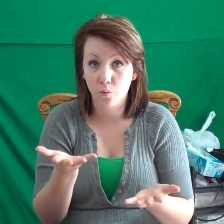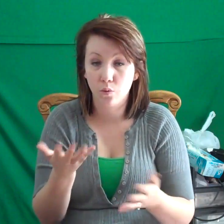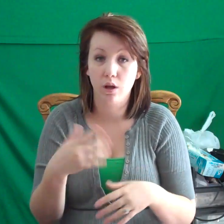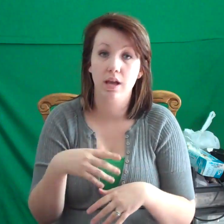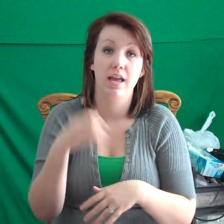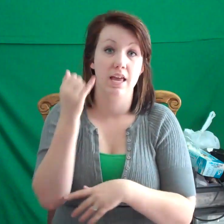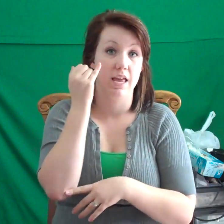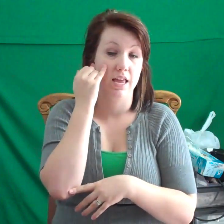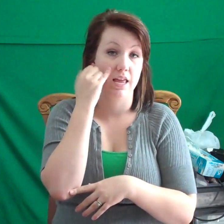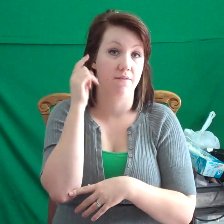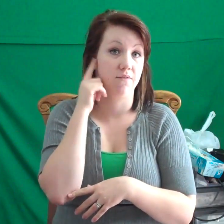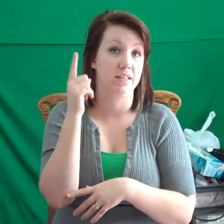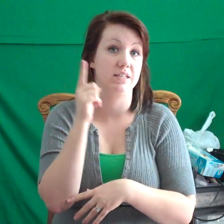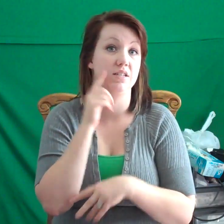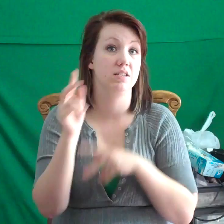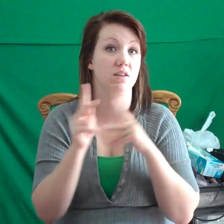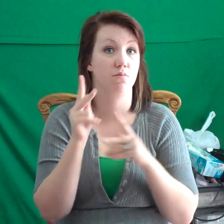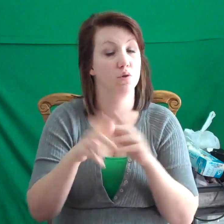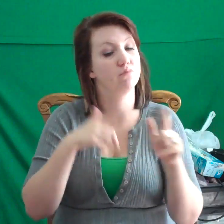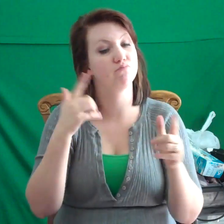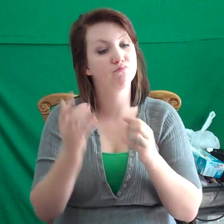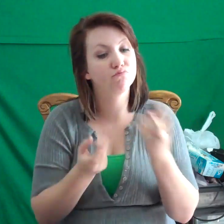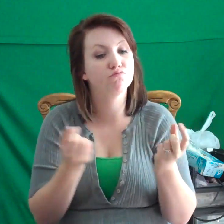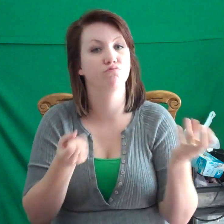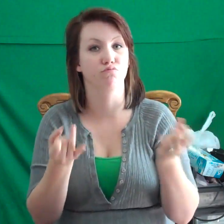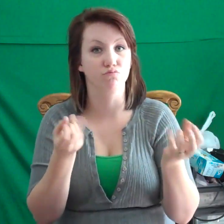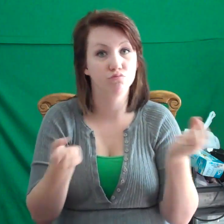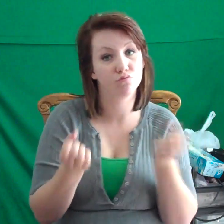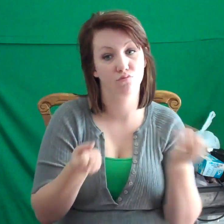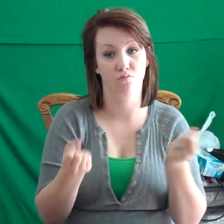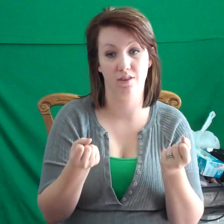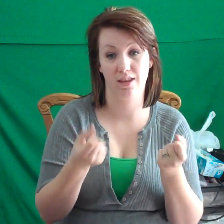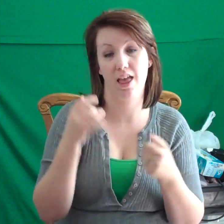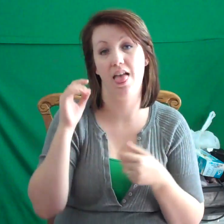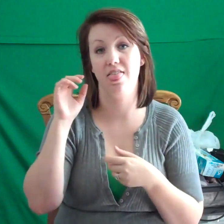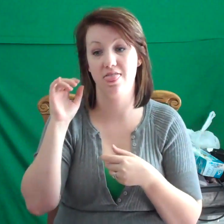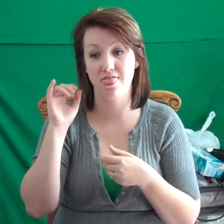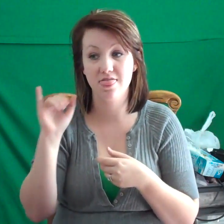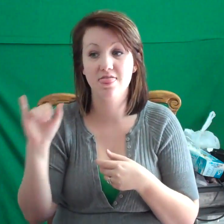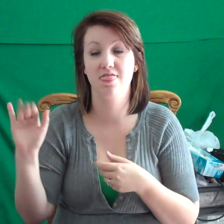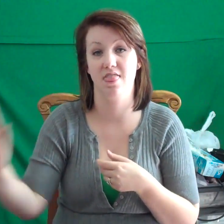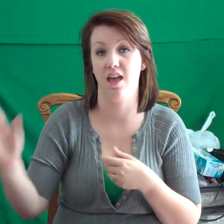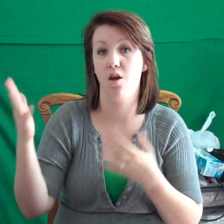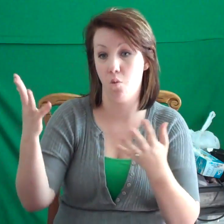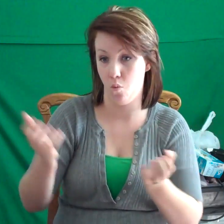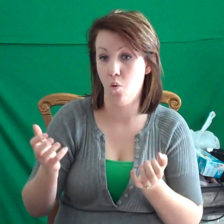is signing something and they intend it to be blatant and